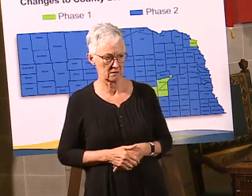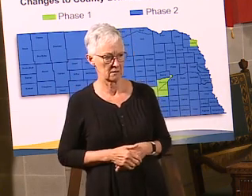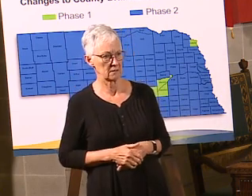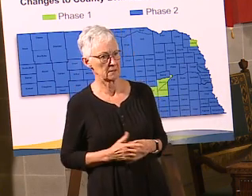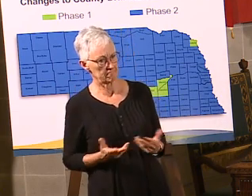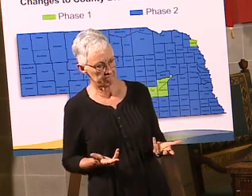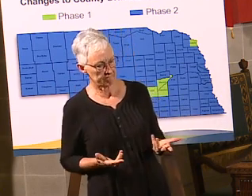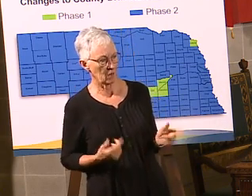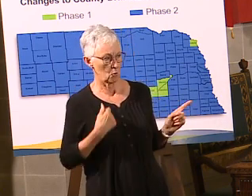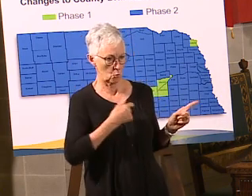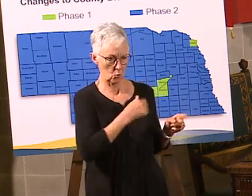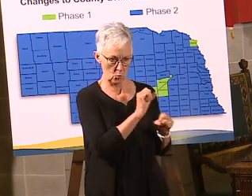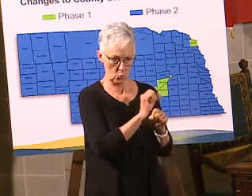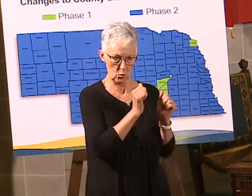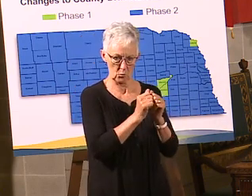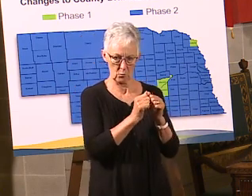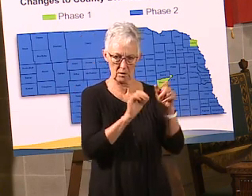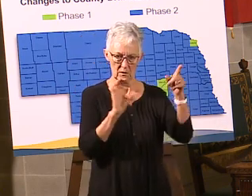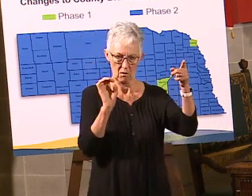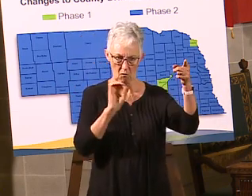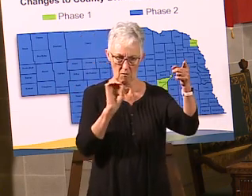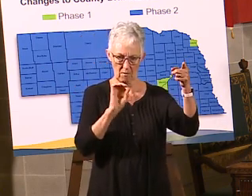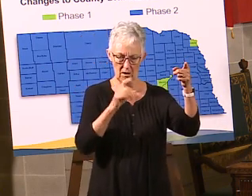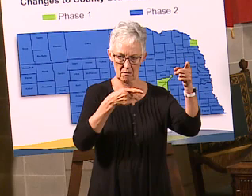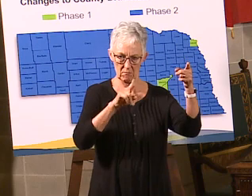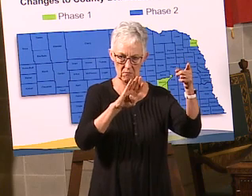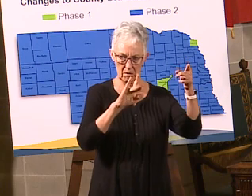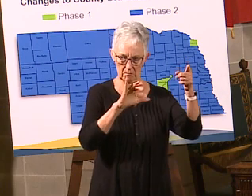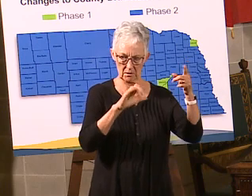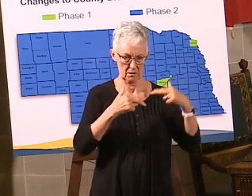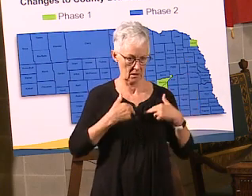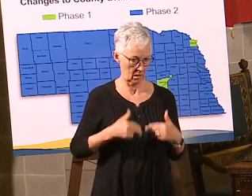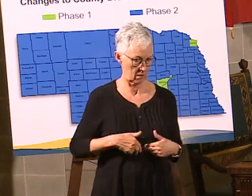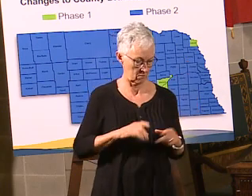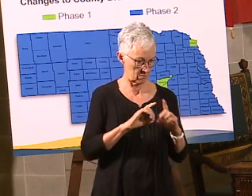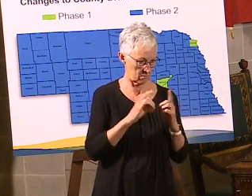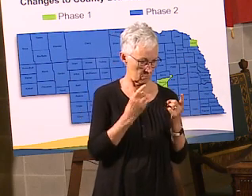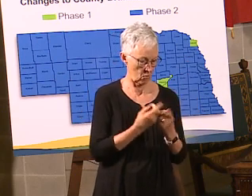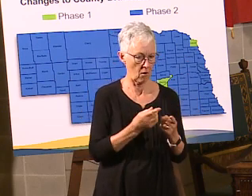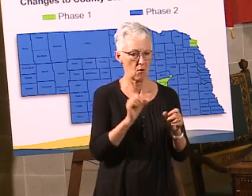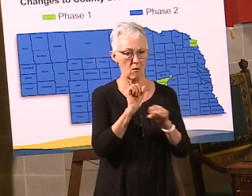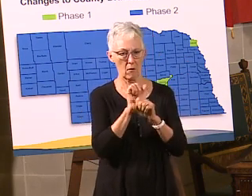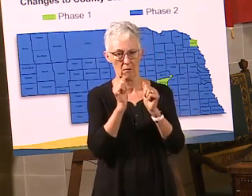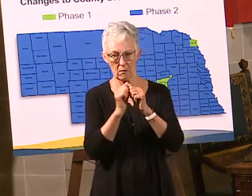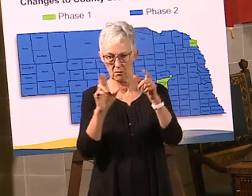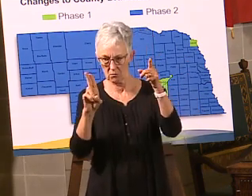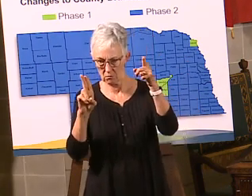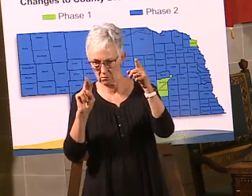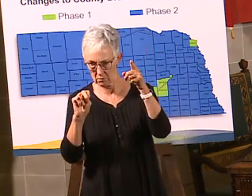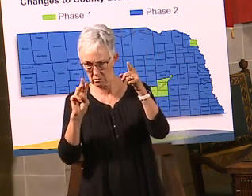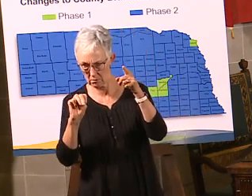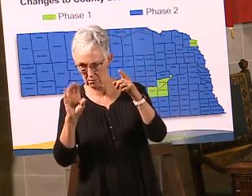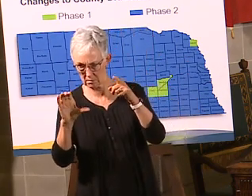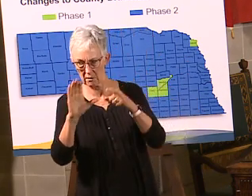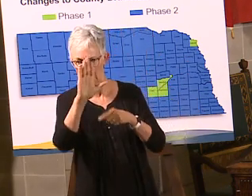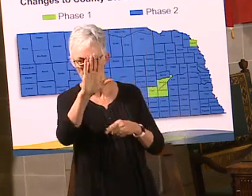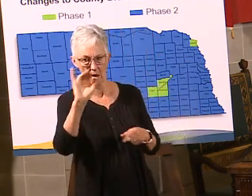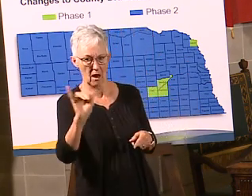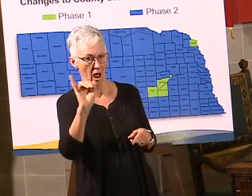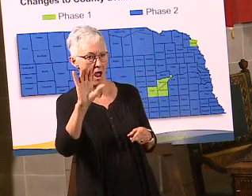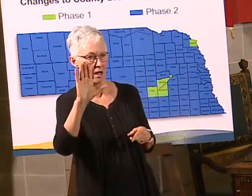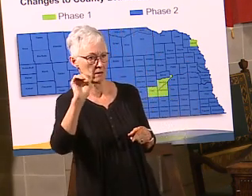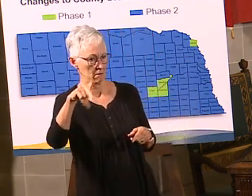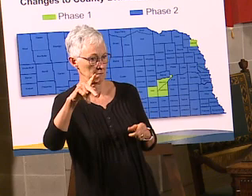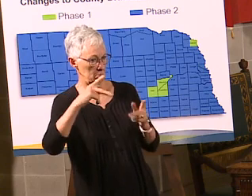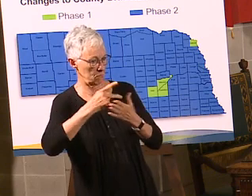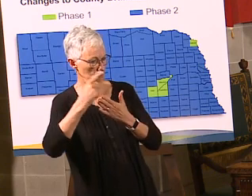Department, we work with UNMC, and their experts, you know, the ICAP program I think I've described here in the past, to really come up with what those best